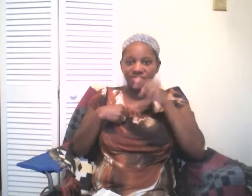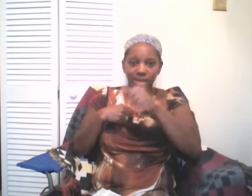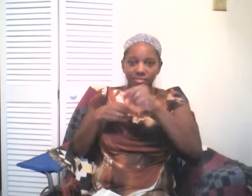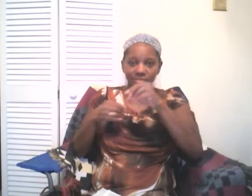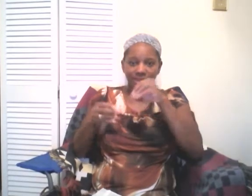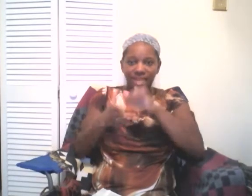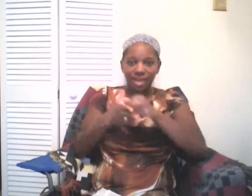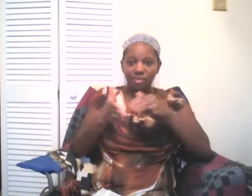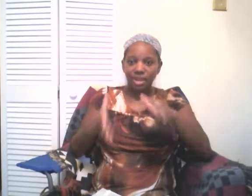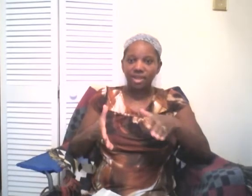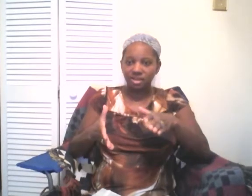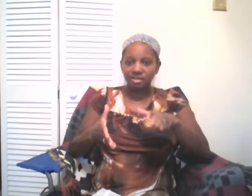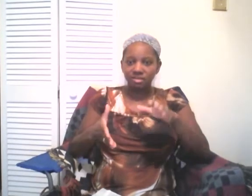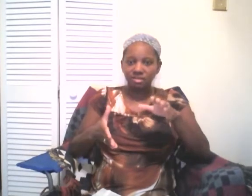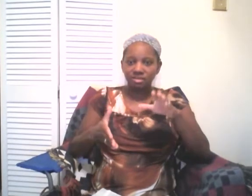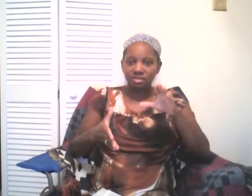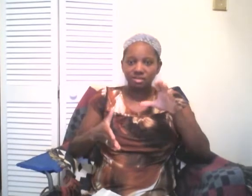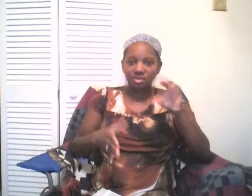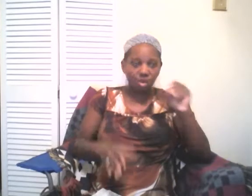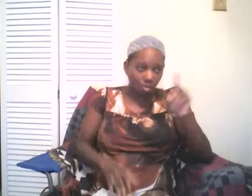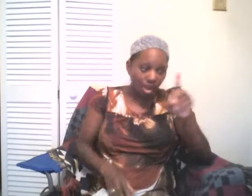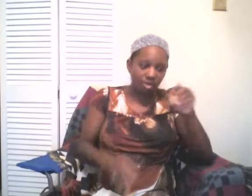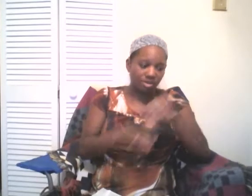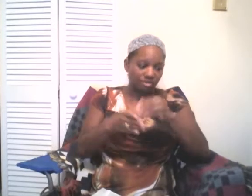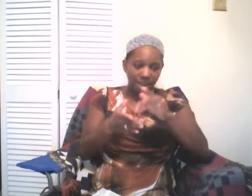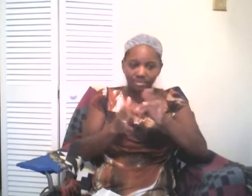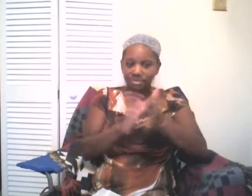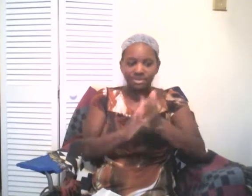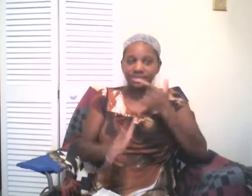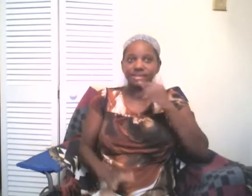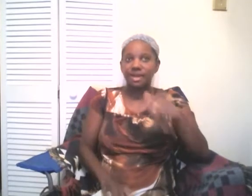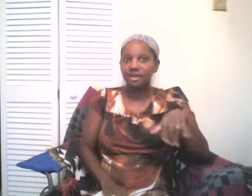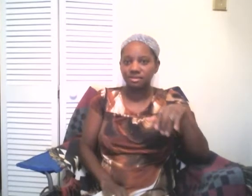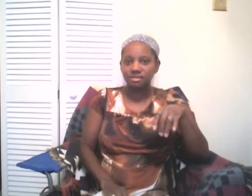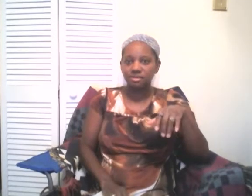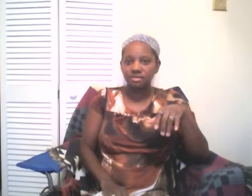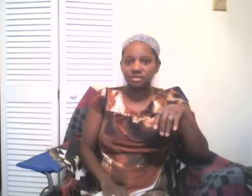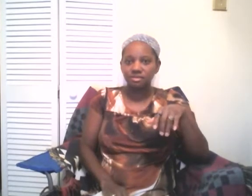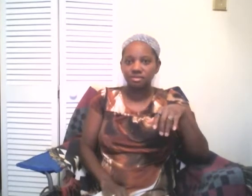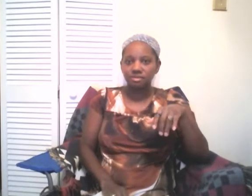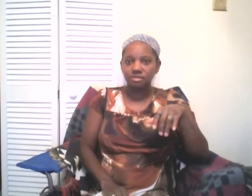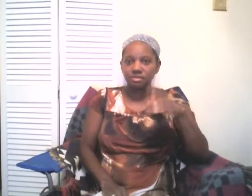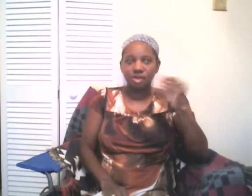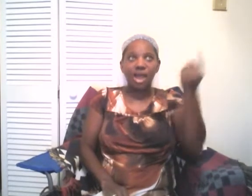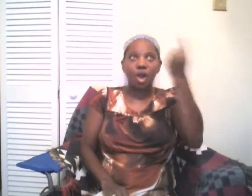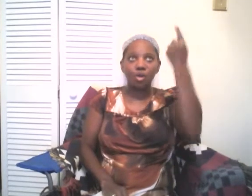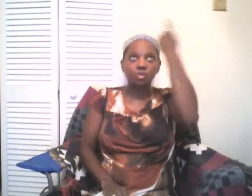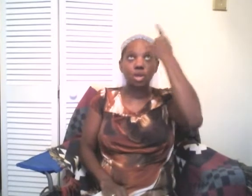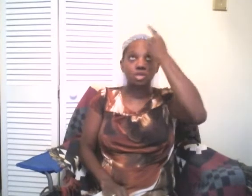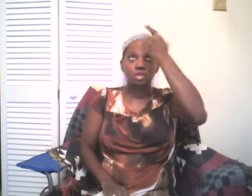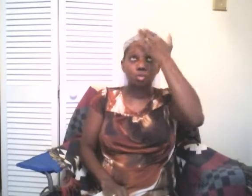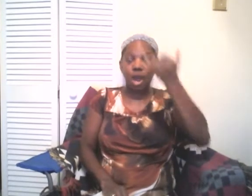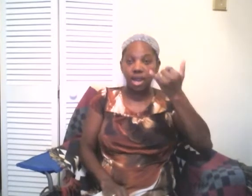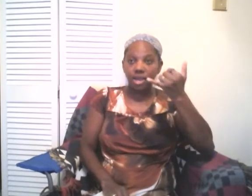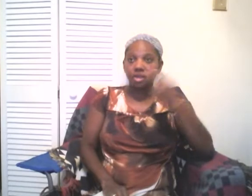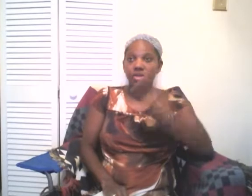them in that way. Nowhere in the Bible is of that. So I always wonder why we